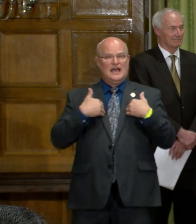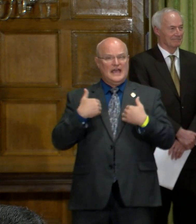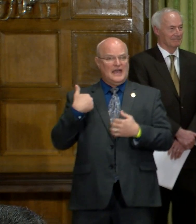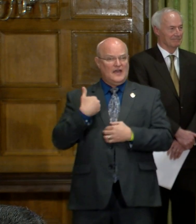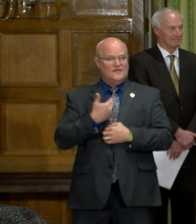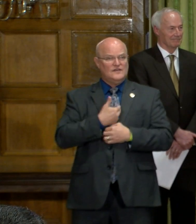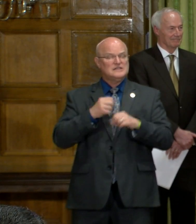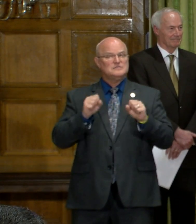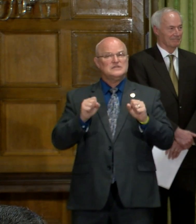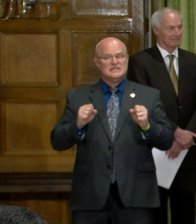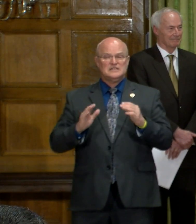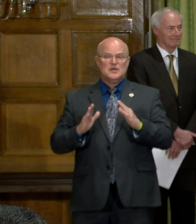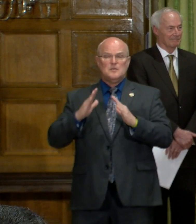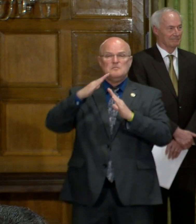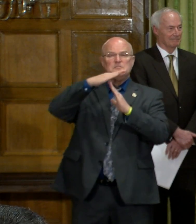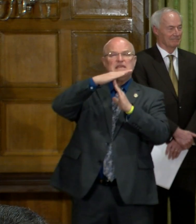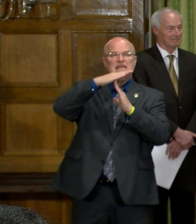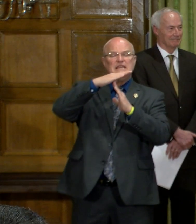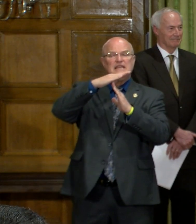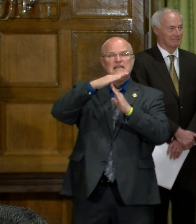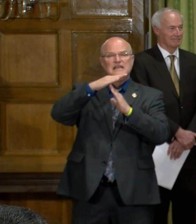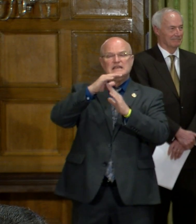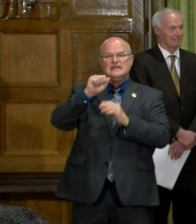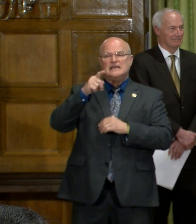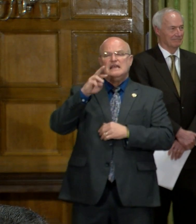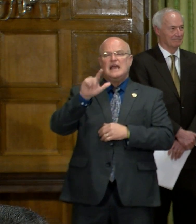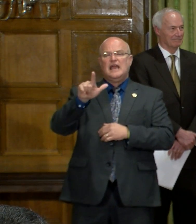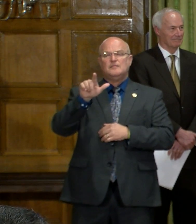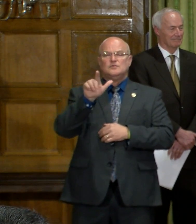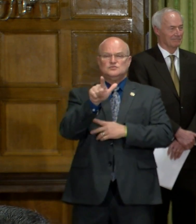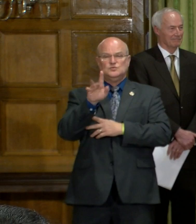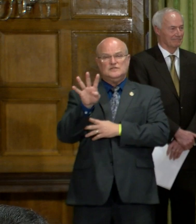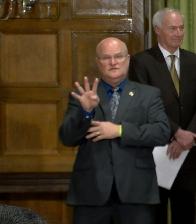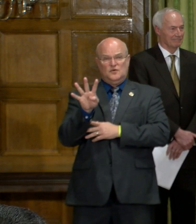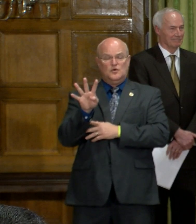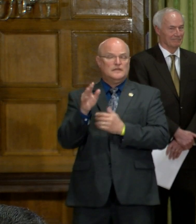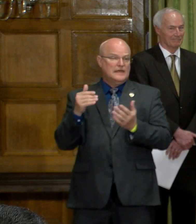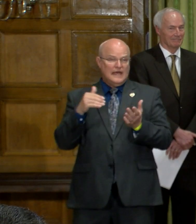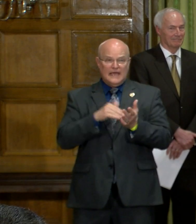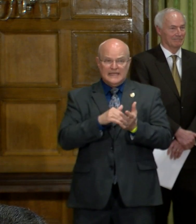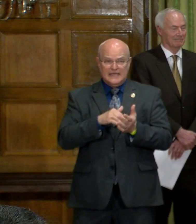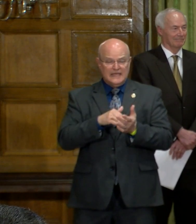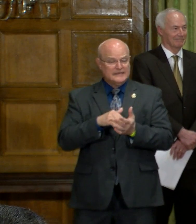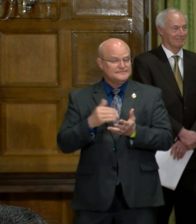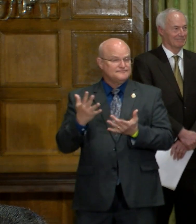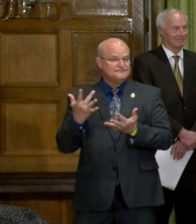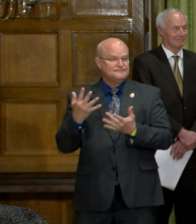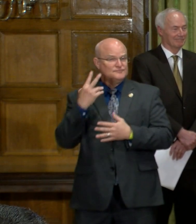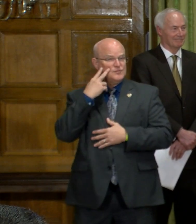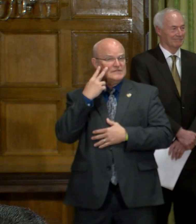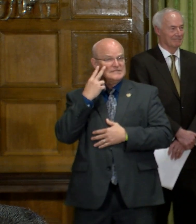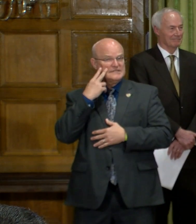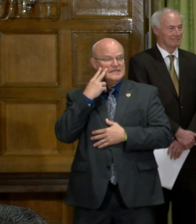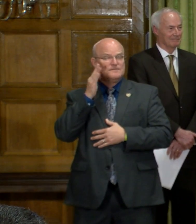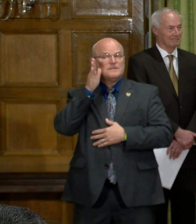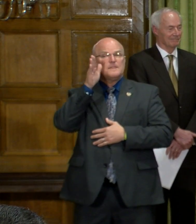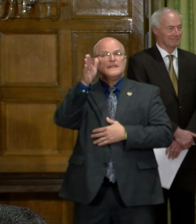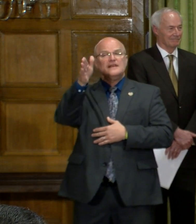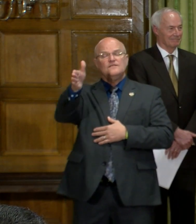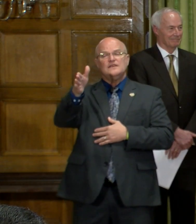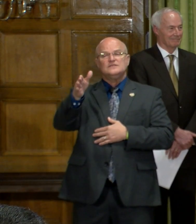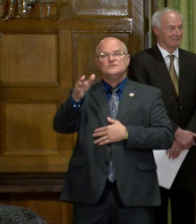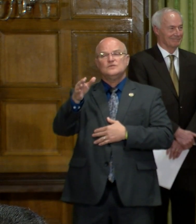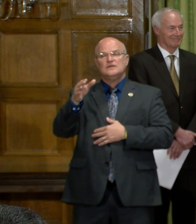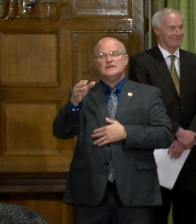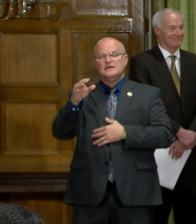us potentially peaking as early as April 24th. Again, we'll have to see. Eventually the models